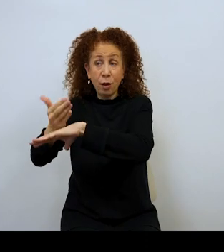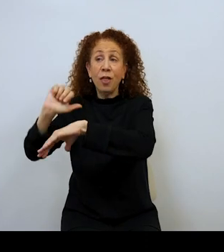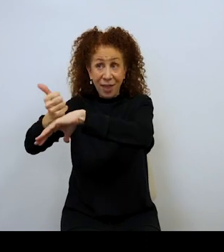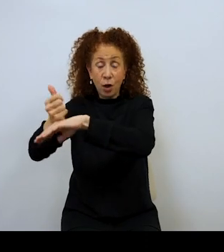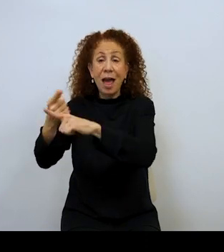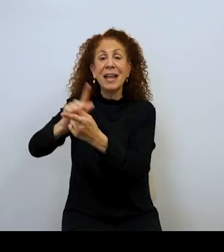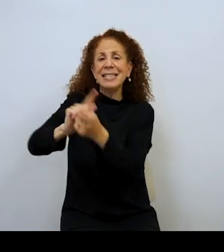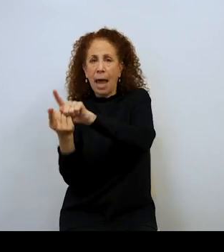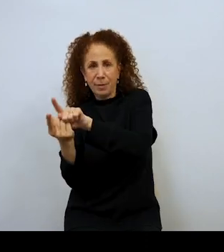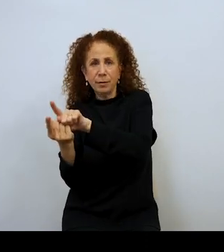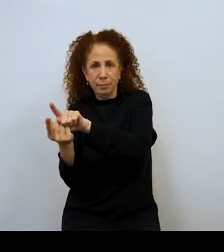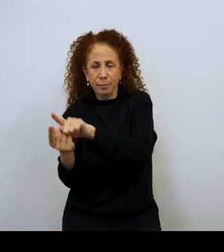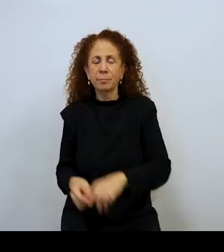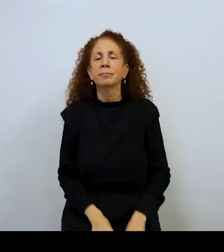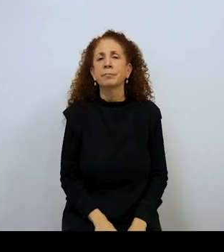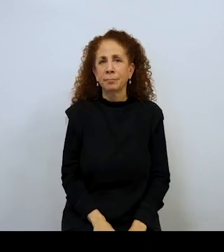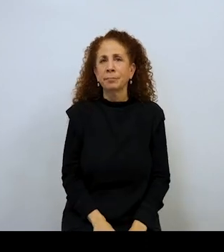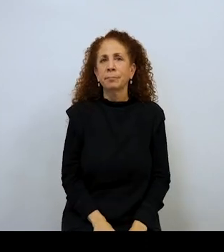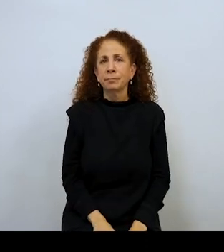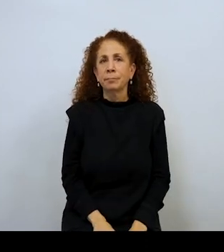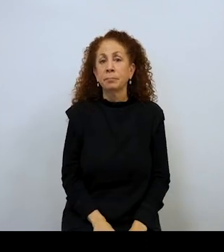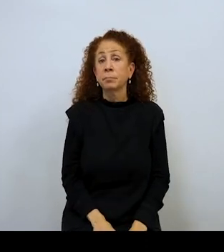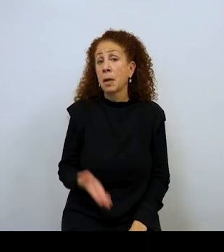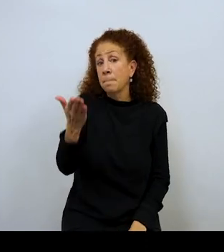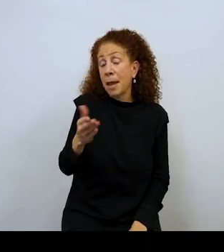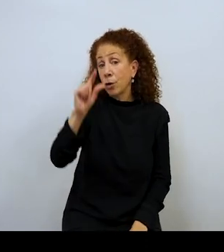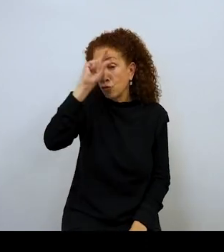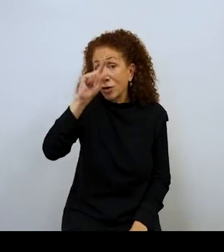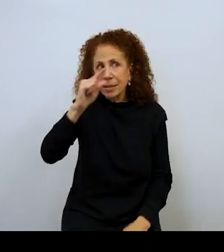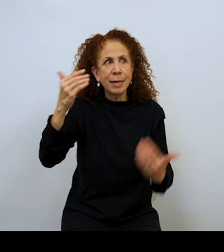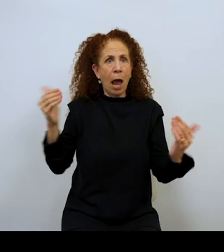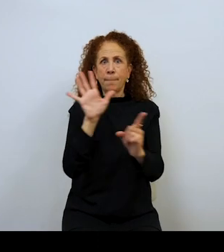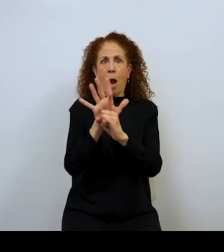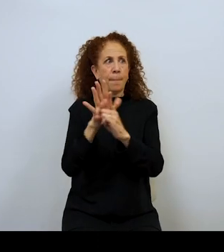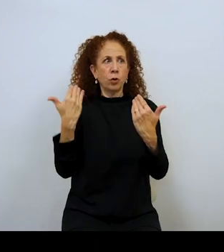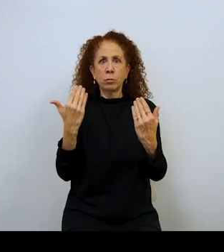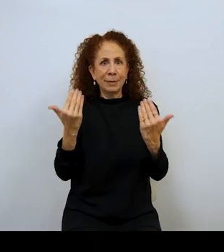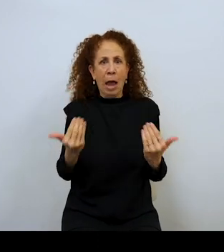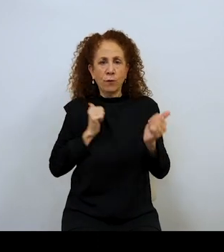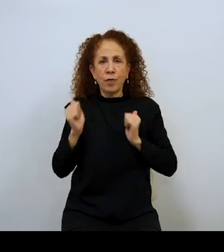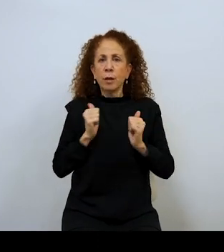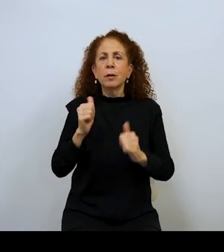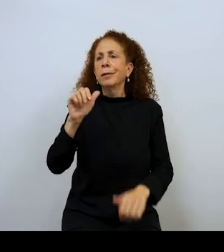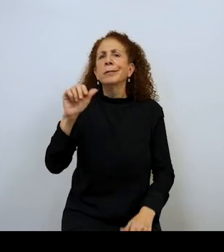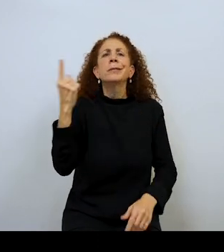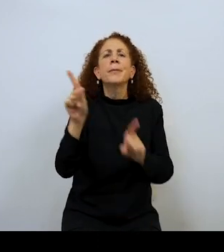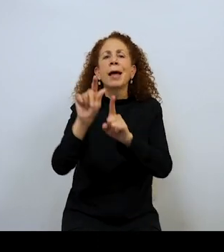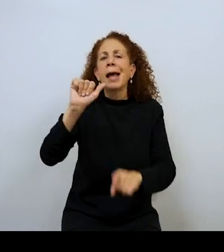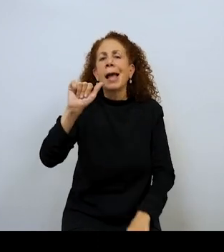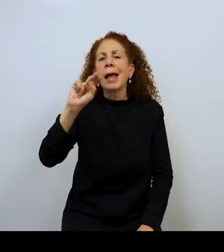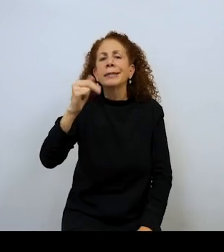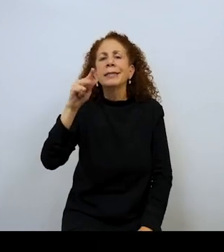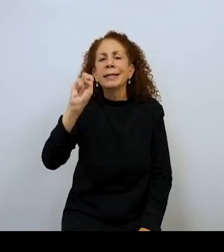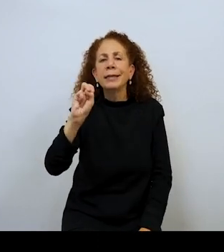already written it. And how about, you know, the Greeks are having a real revival in the theater, something like Antigone. Mm-hmm. He said